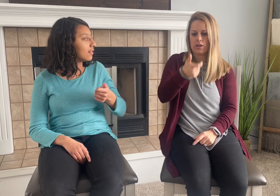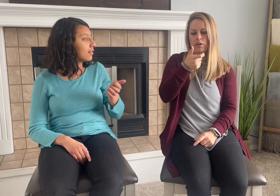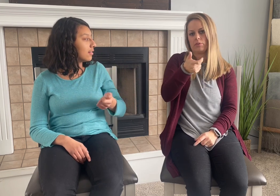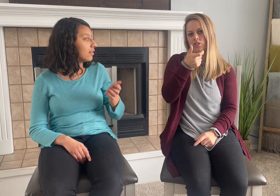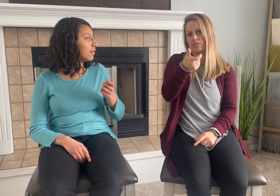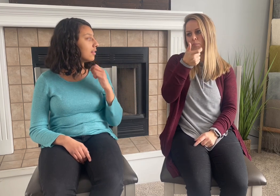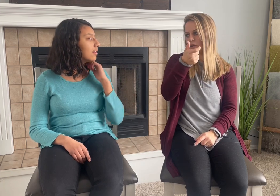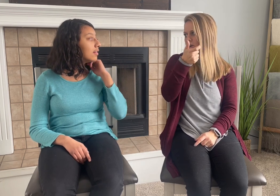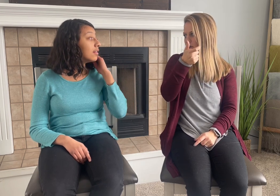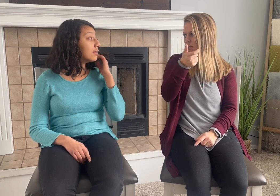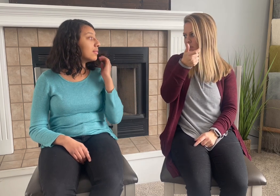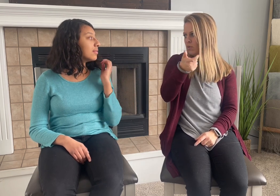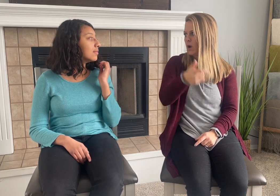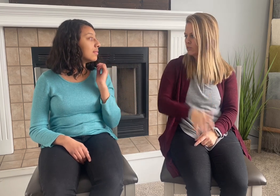here or just up here. Watch.